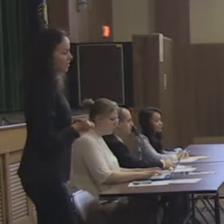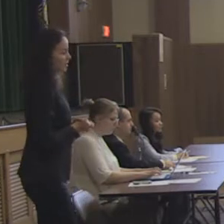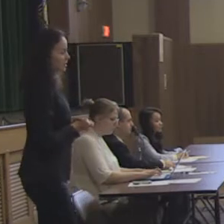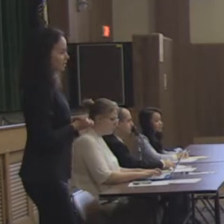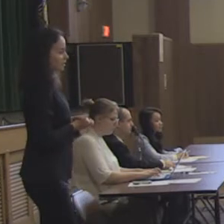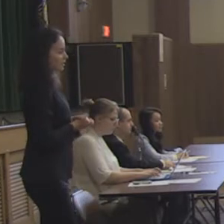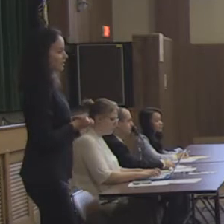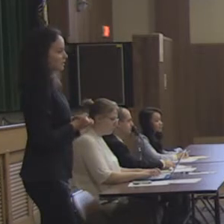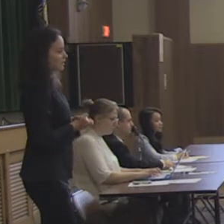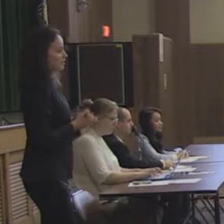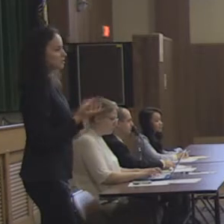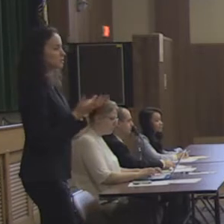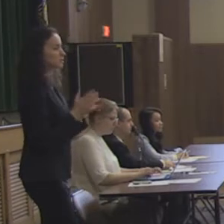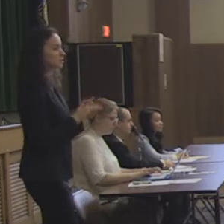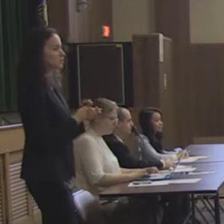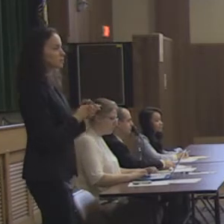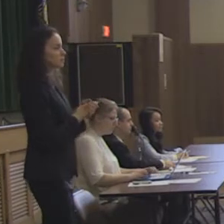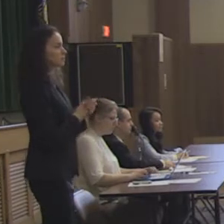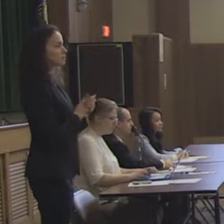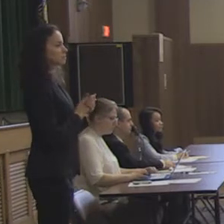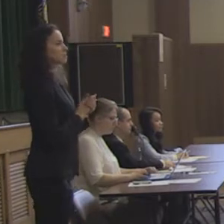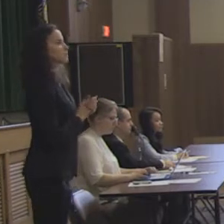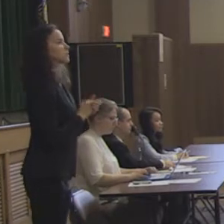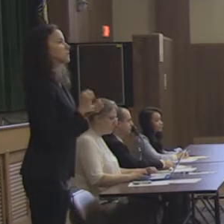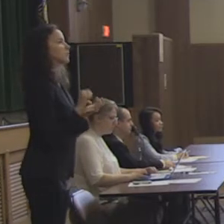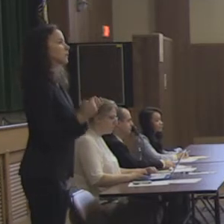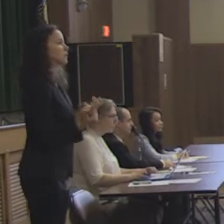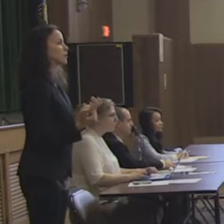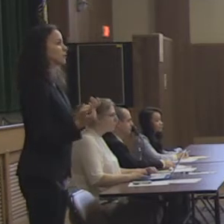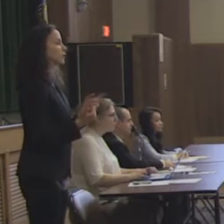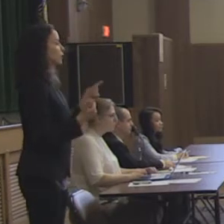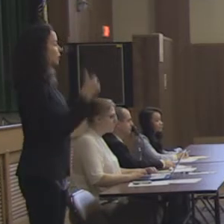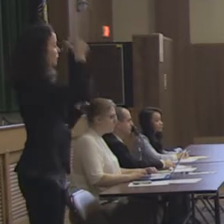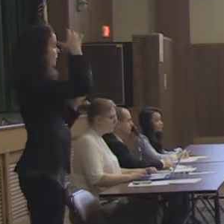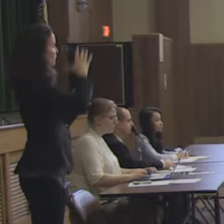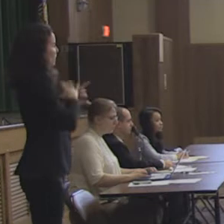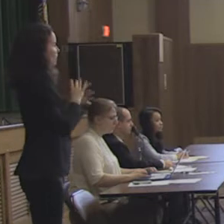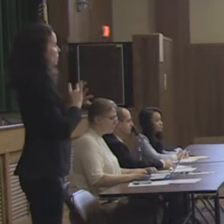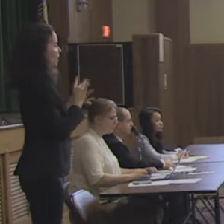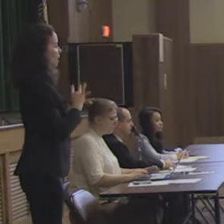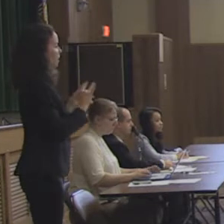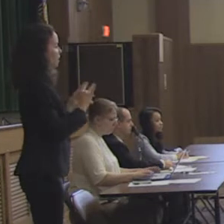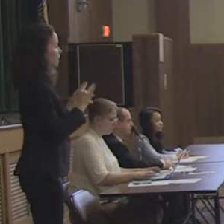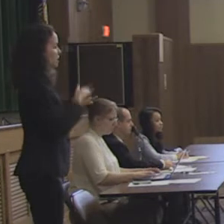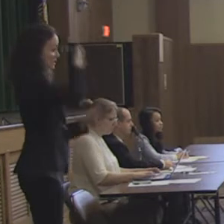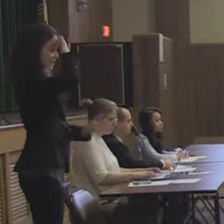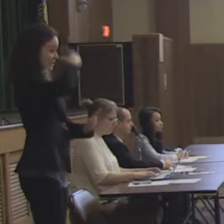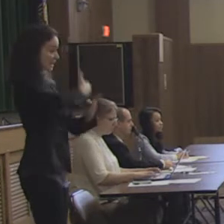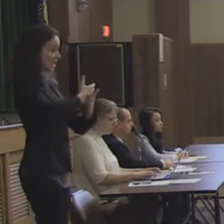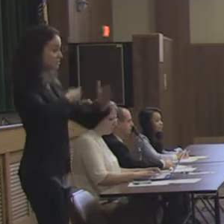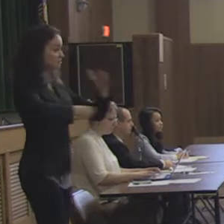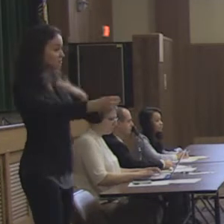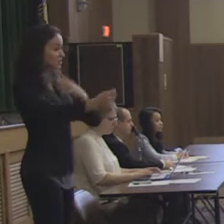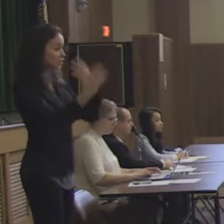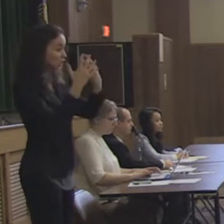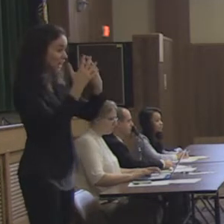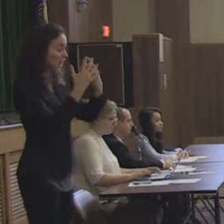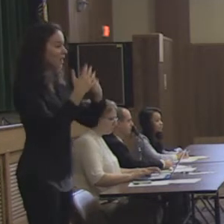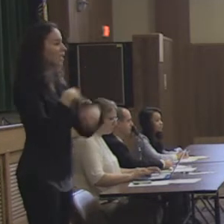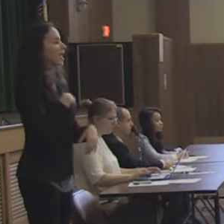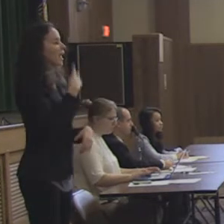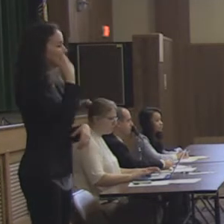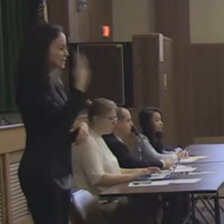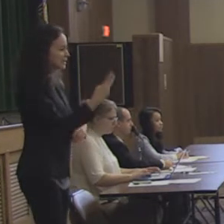Some of the other things I'll speak about, the gentleman who said he had a son that went to jail. I see people revolving through